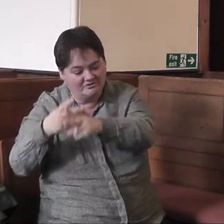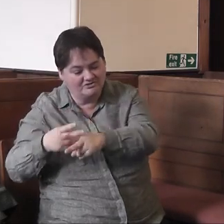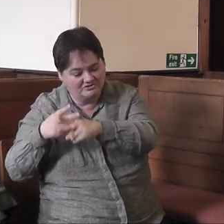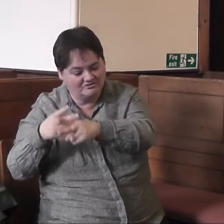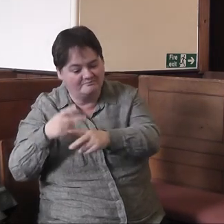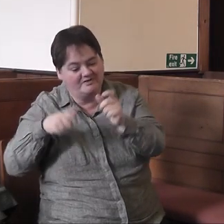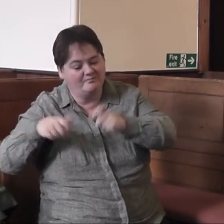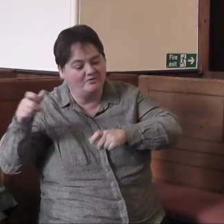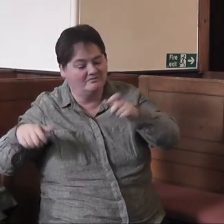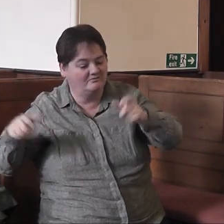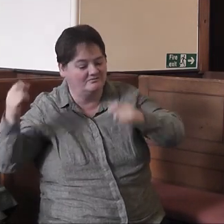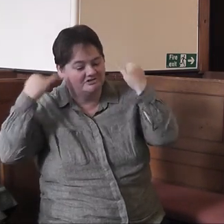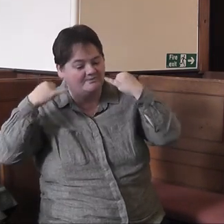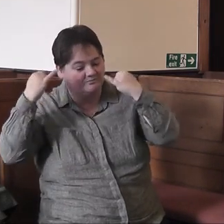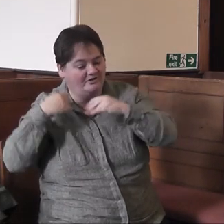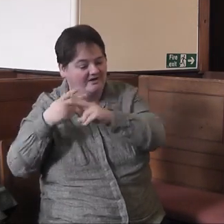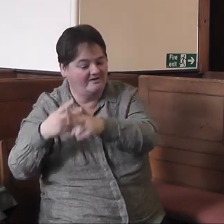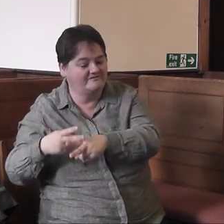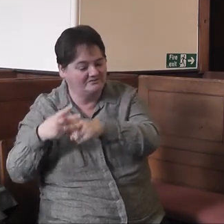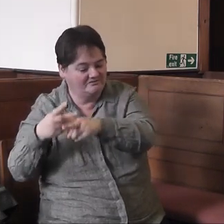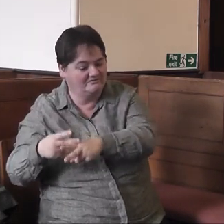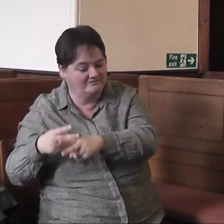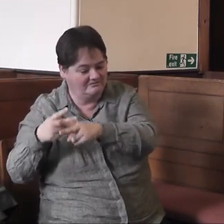shepherds, people, sheep looking after.